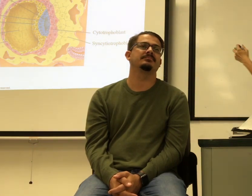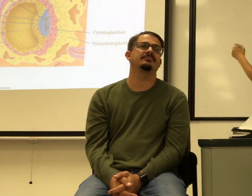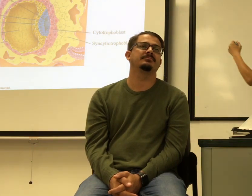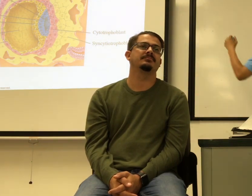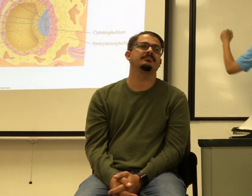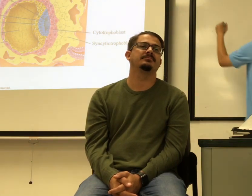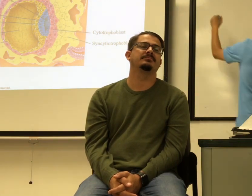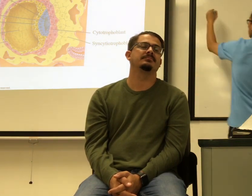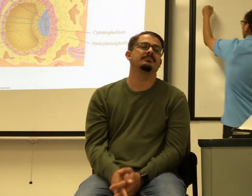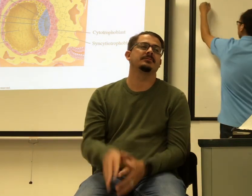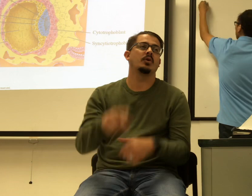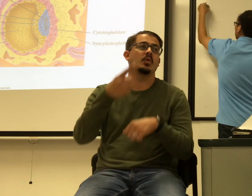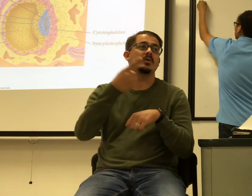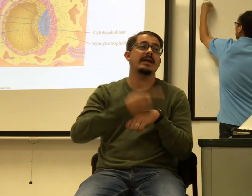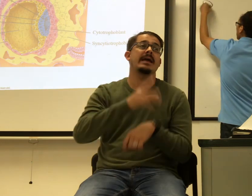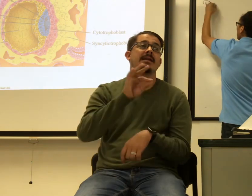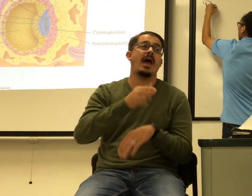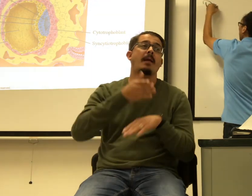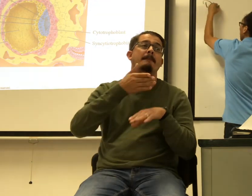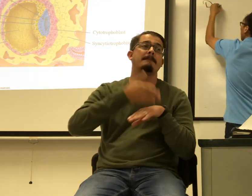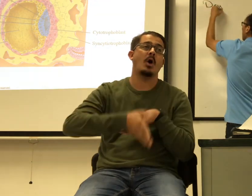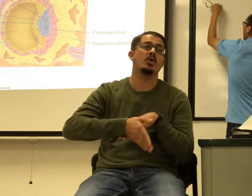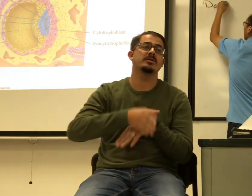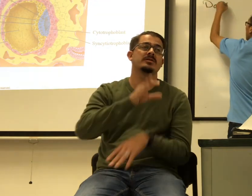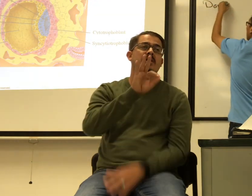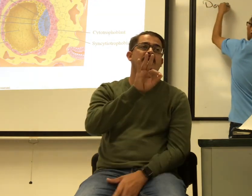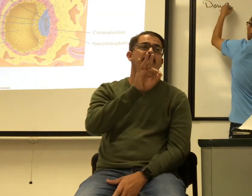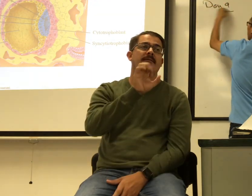So, day 9, post-fertilization.